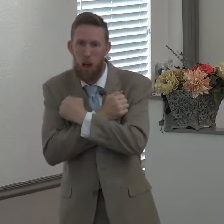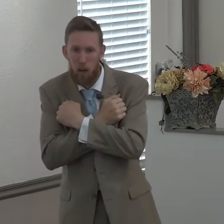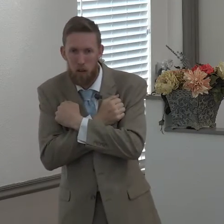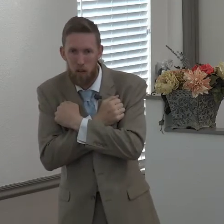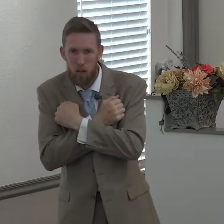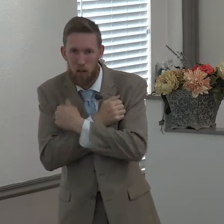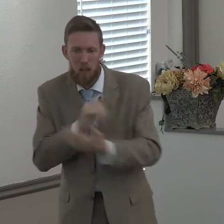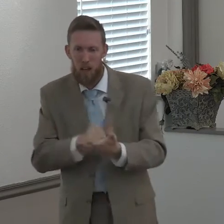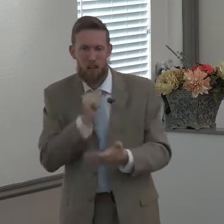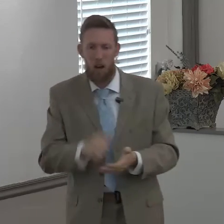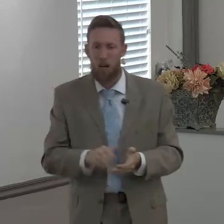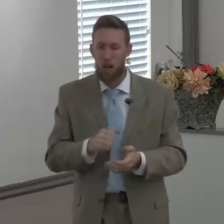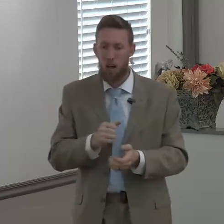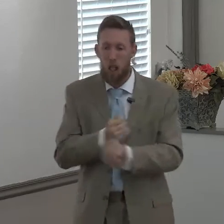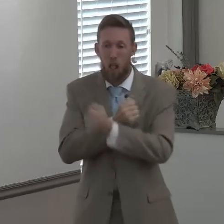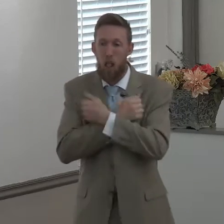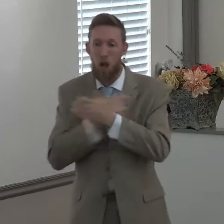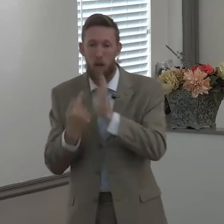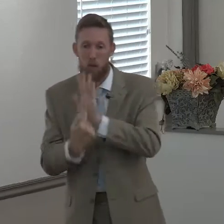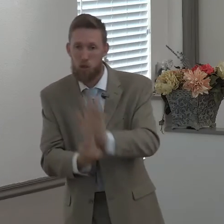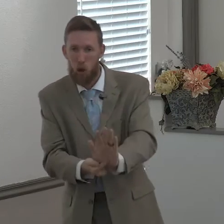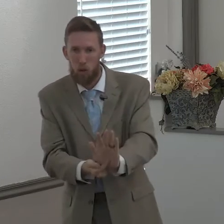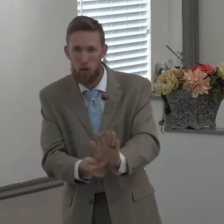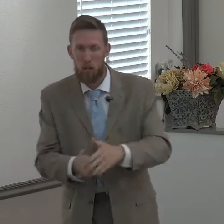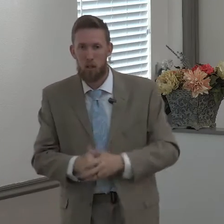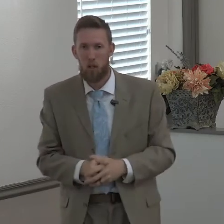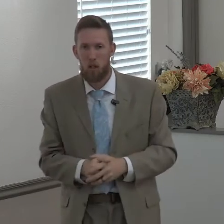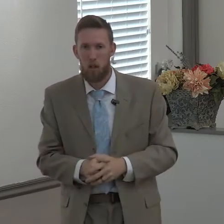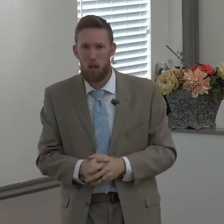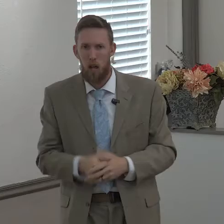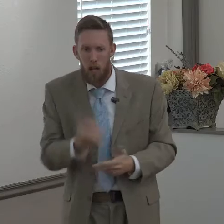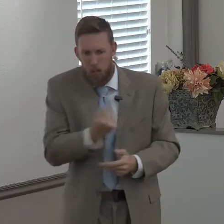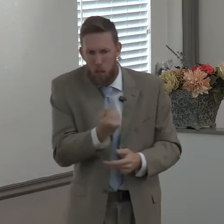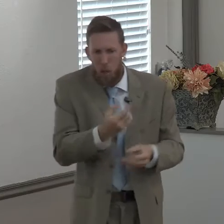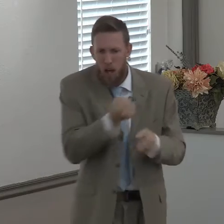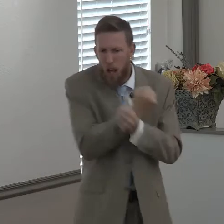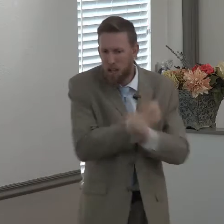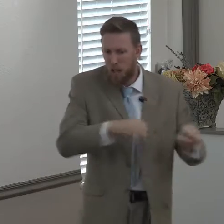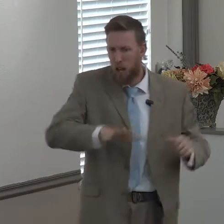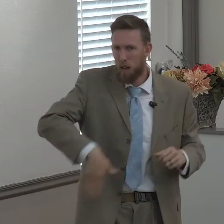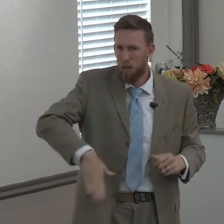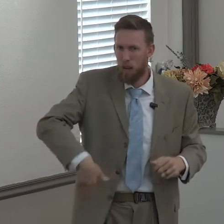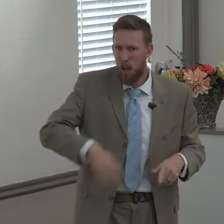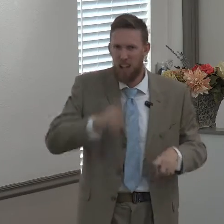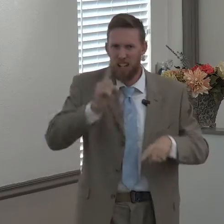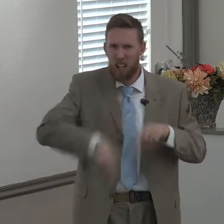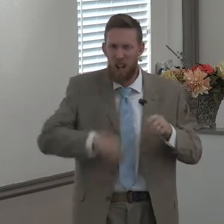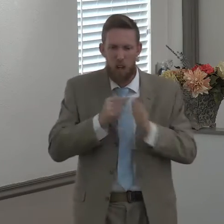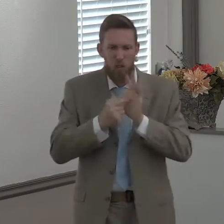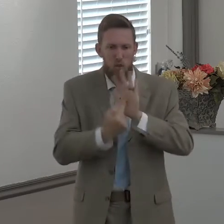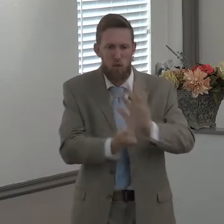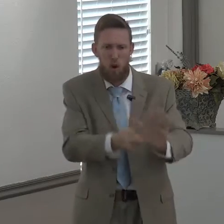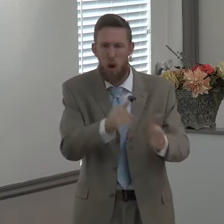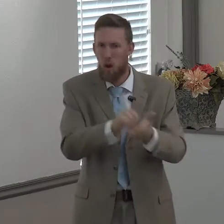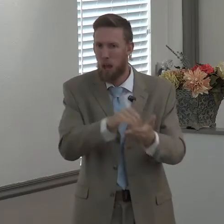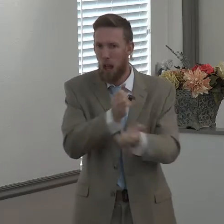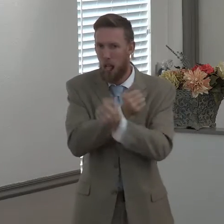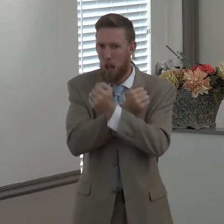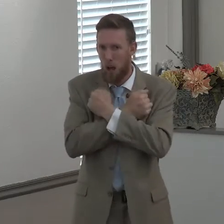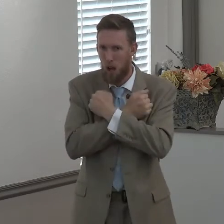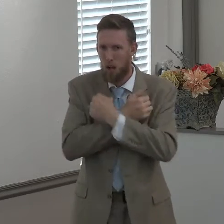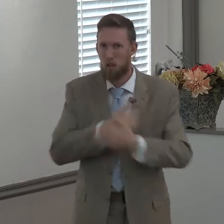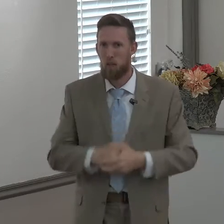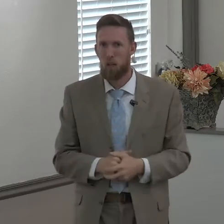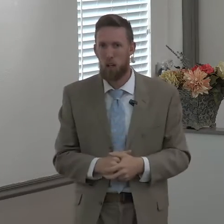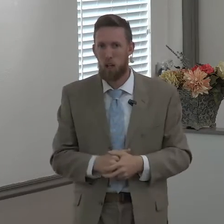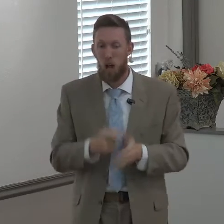really the meaning of sacrificial love. The unsaved man can't even experience this kind of